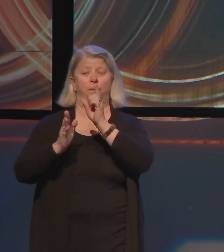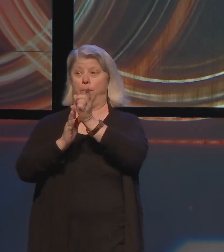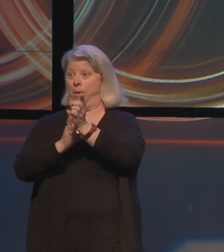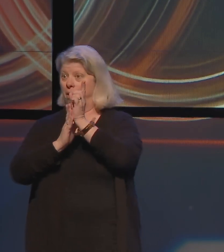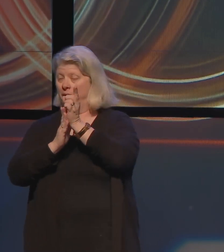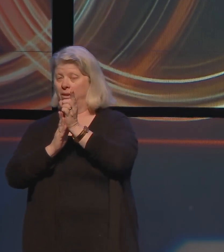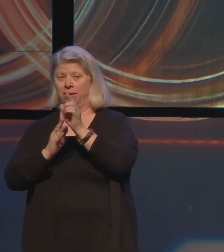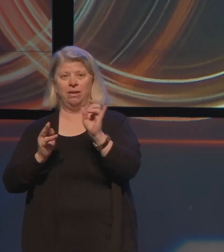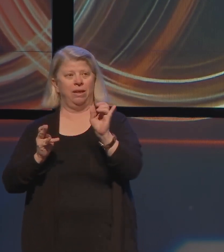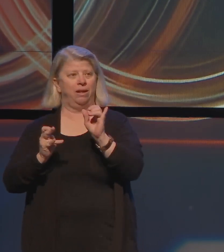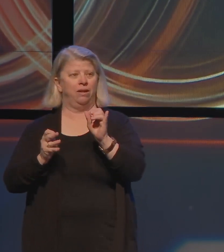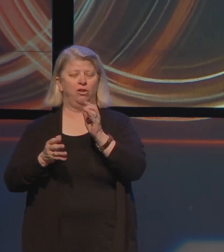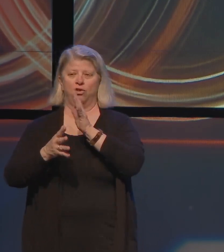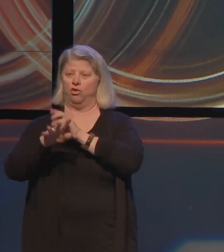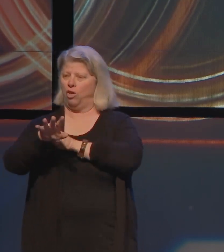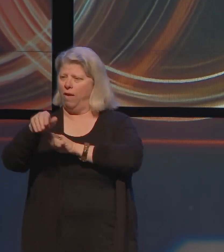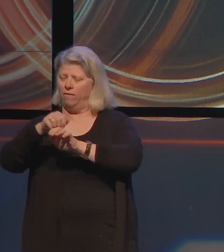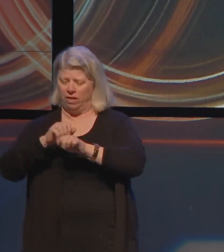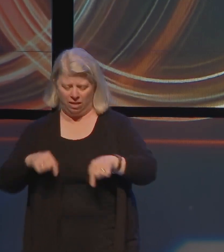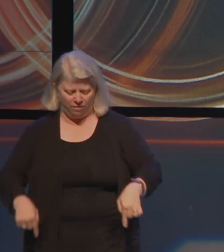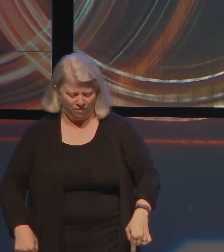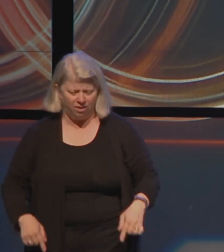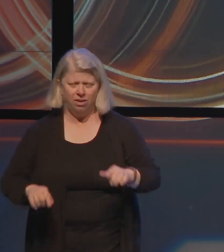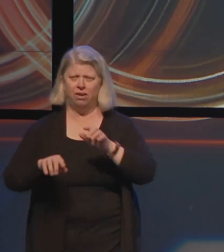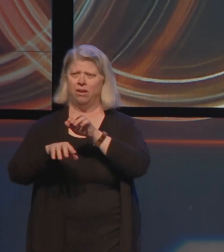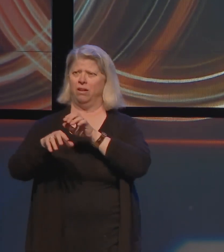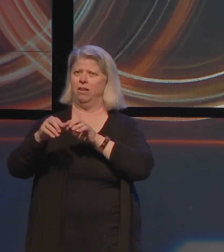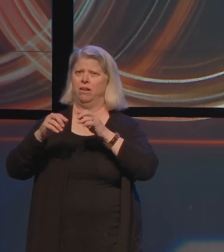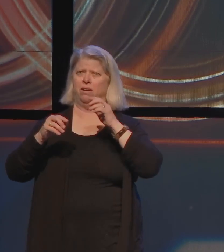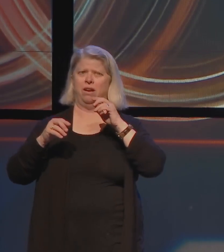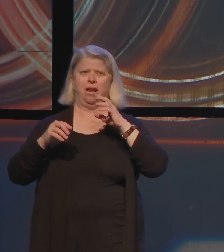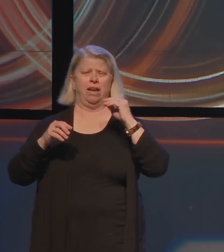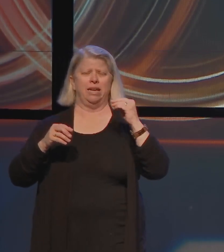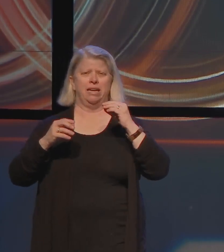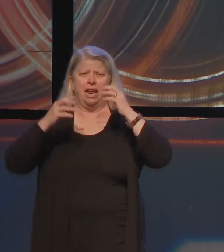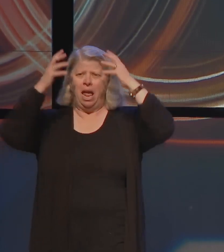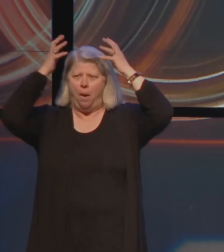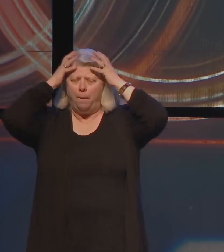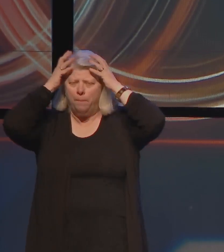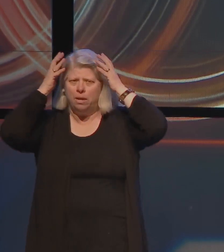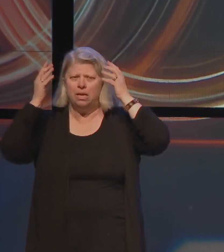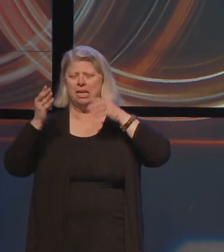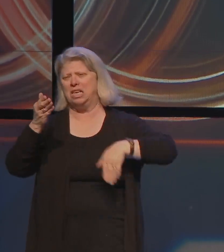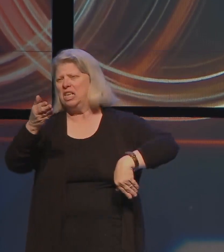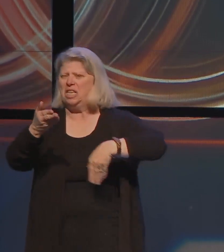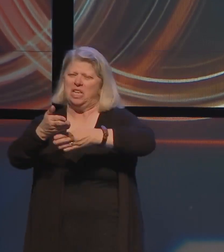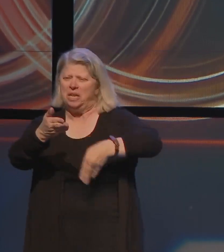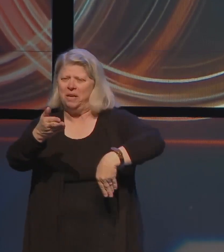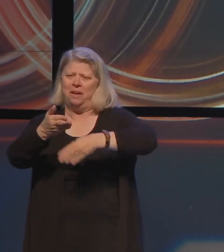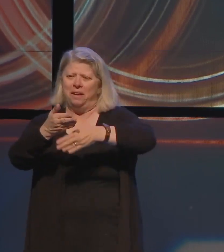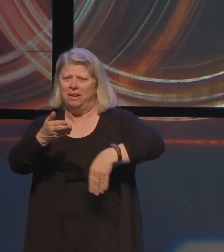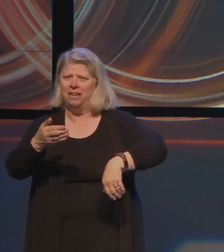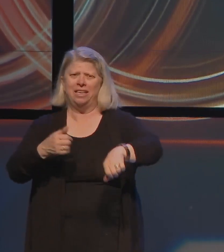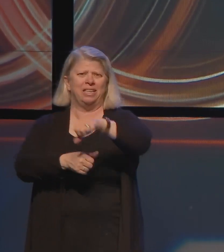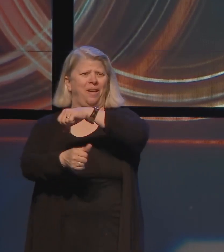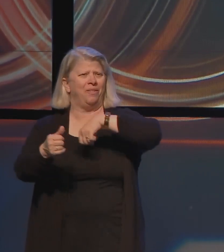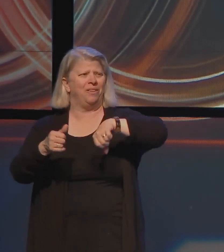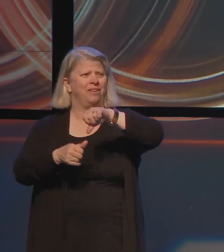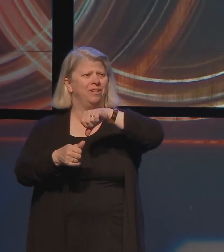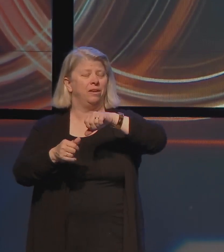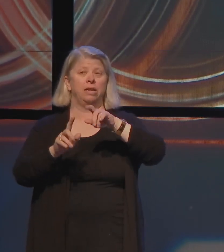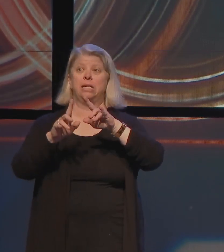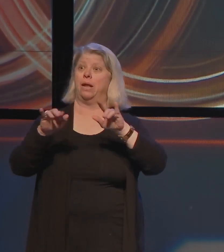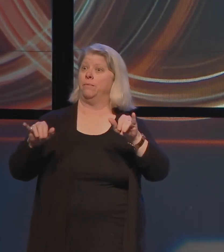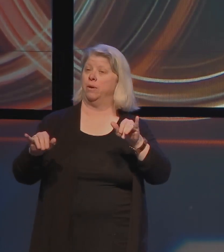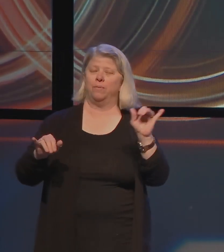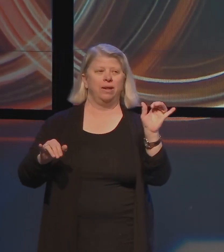have gloves on your feet and your hands and a helmet on your head and you're kicking each other and things like that. But then